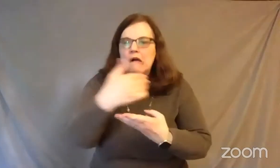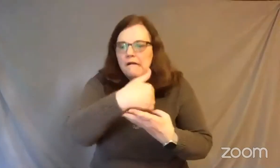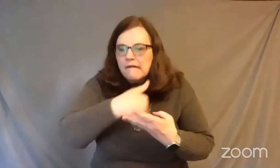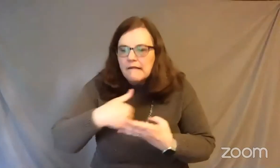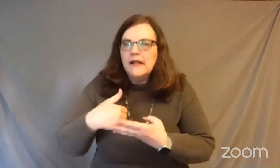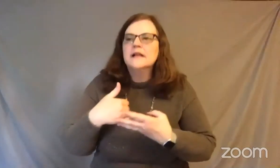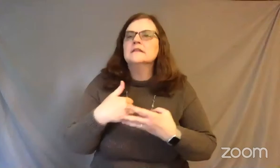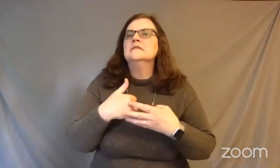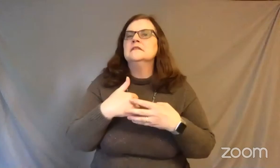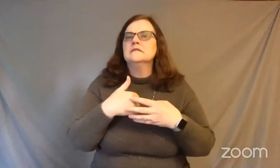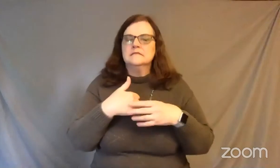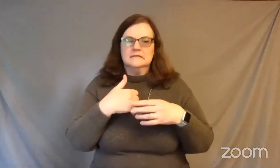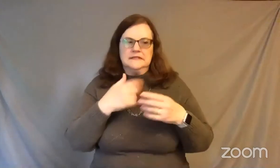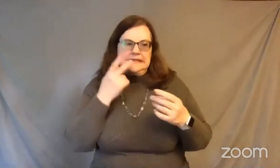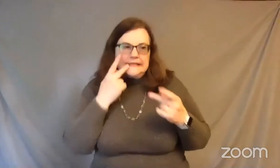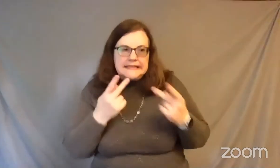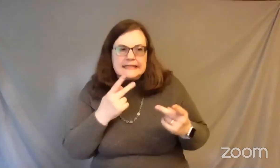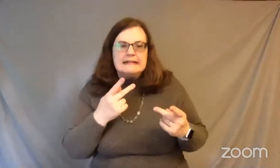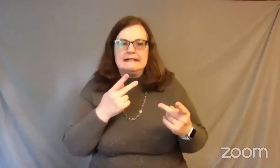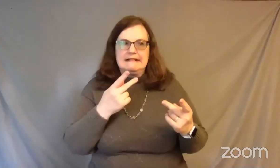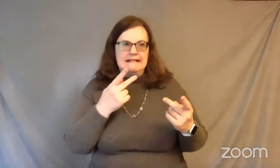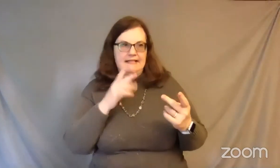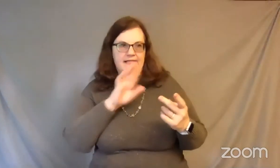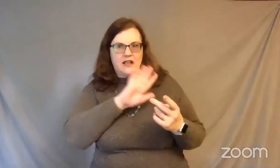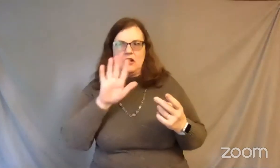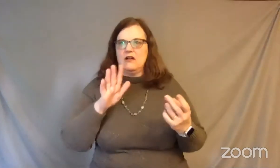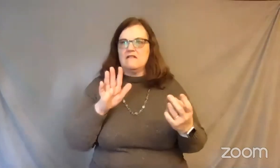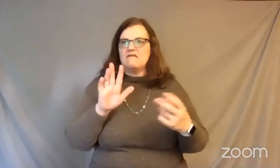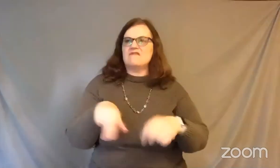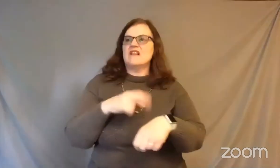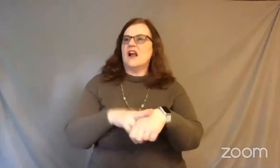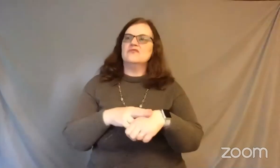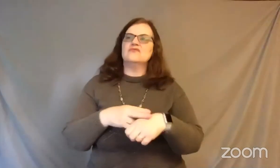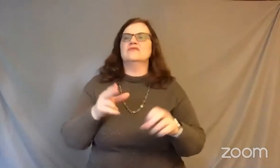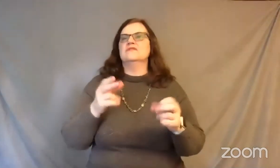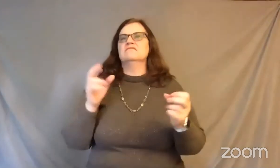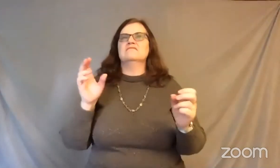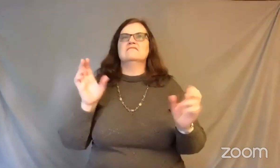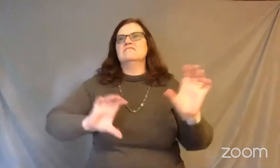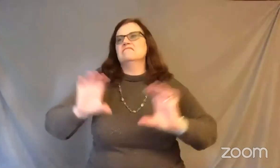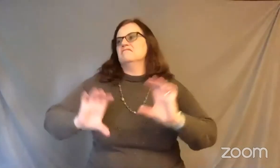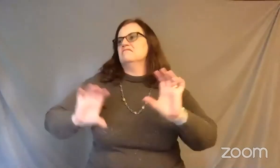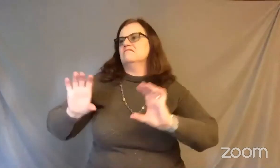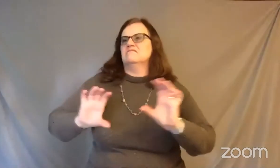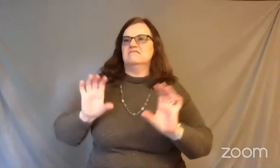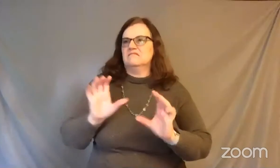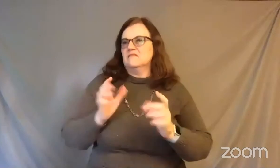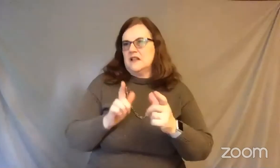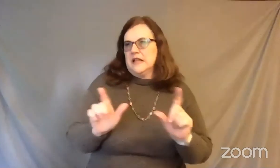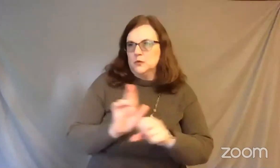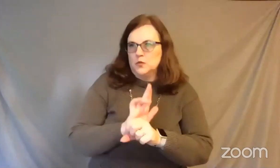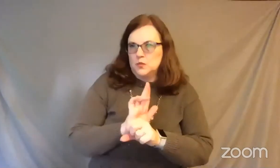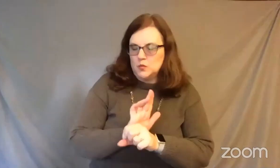in naturalistic situations. We filmed them. We analyzed the